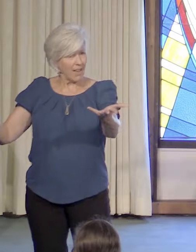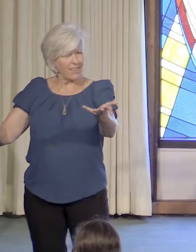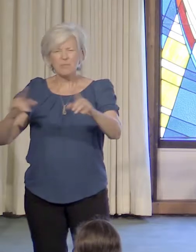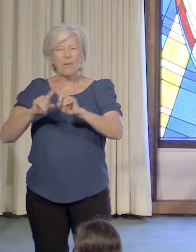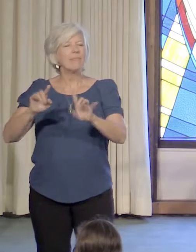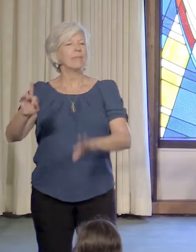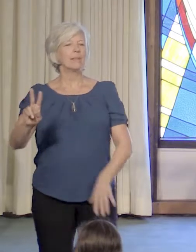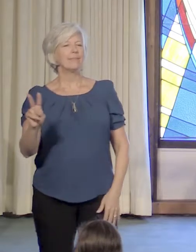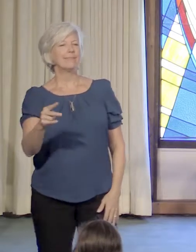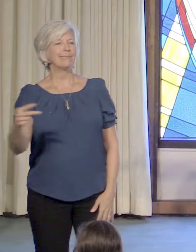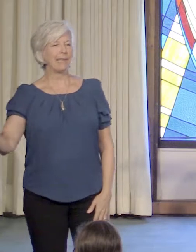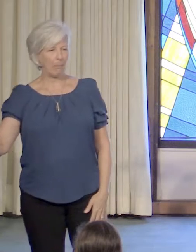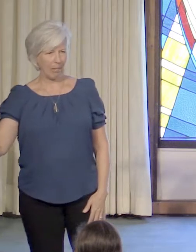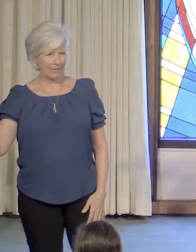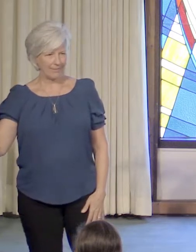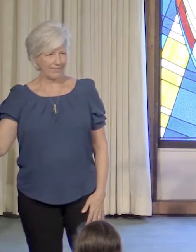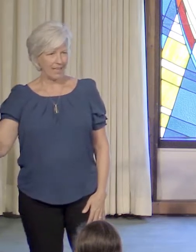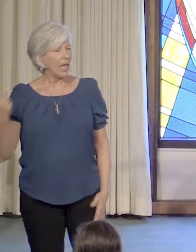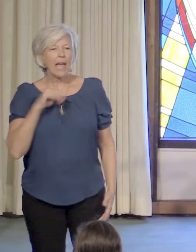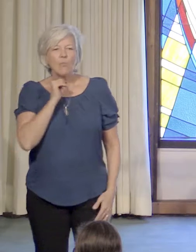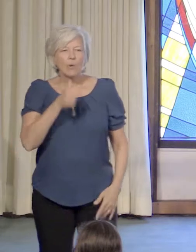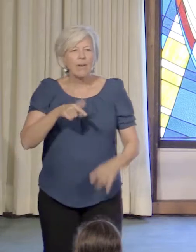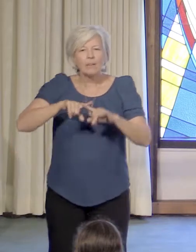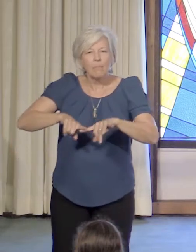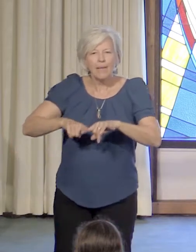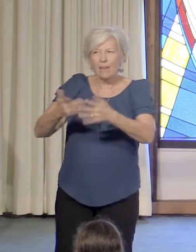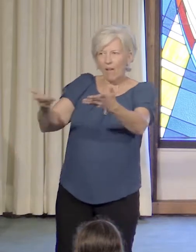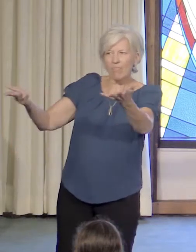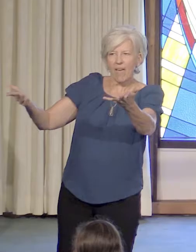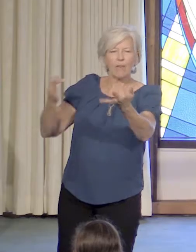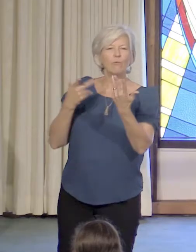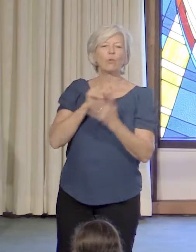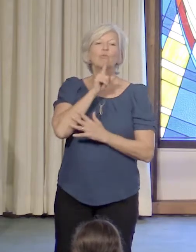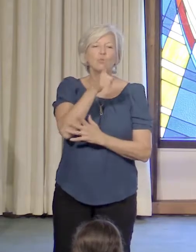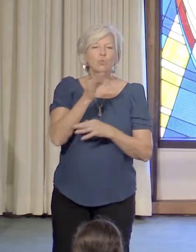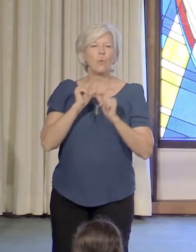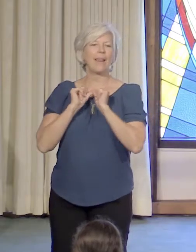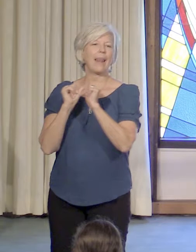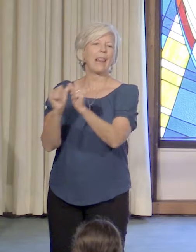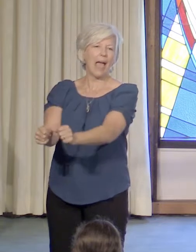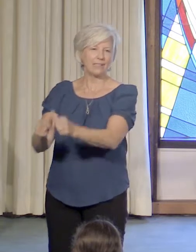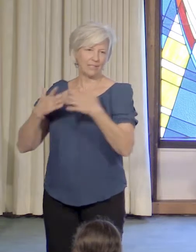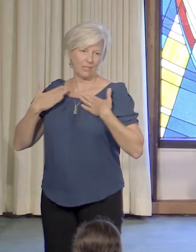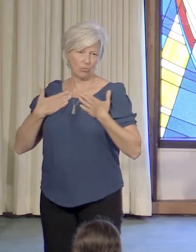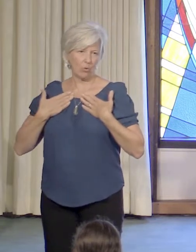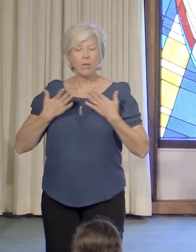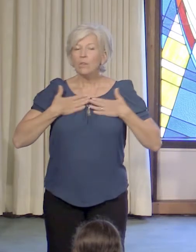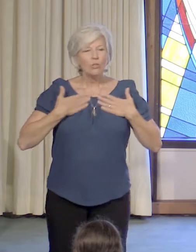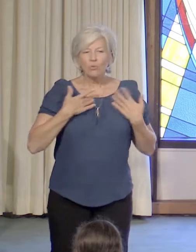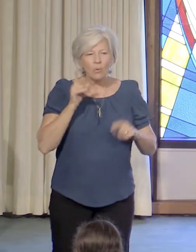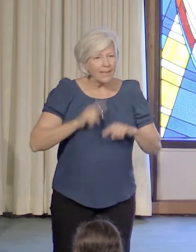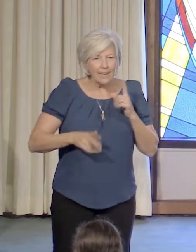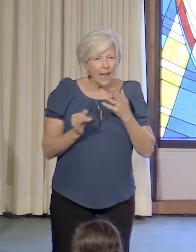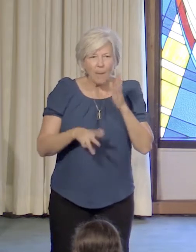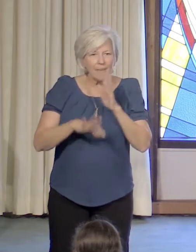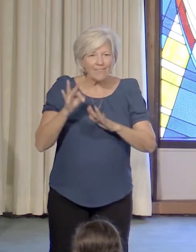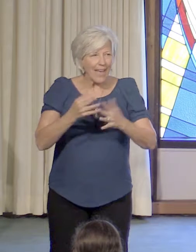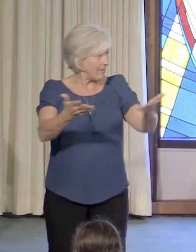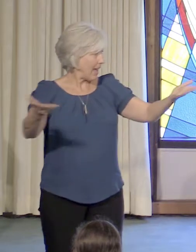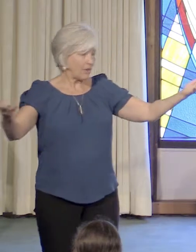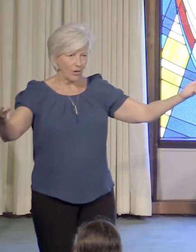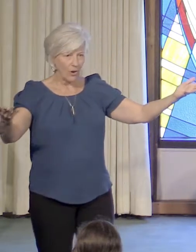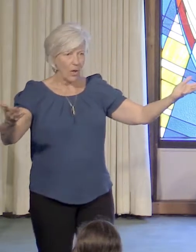not dependent on them for true and lasting joy. Joy cannot be found without, but comes from